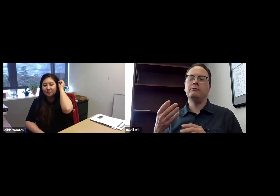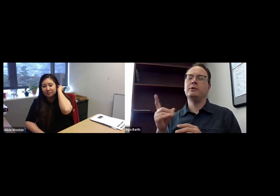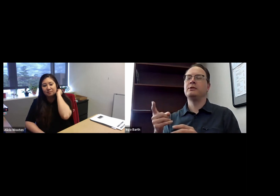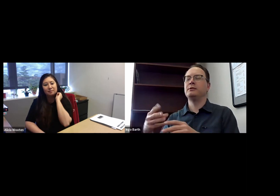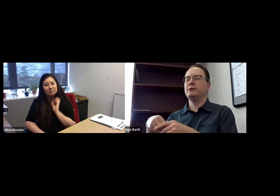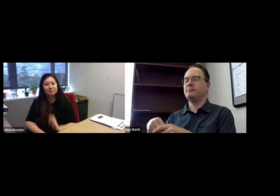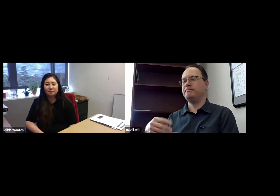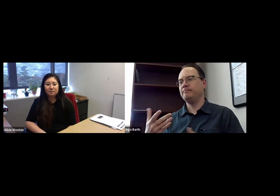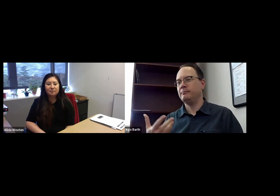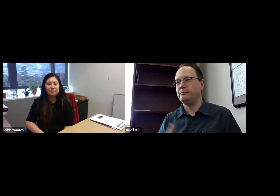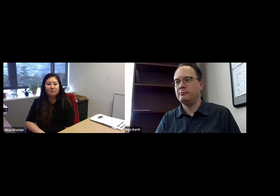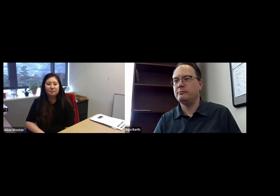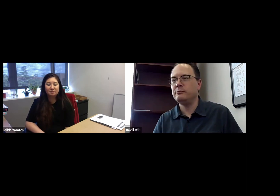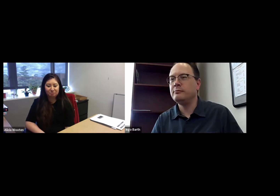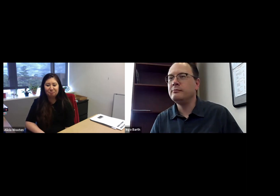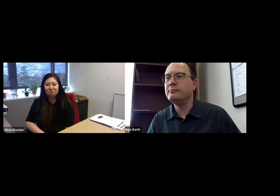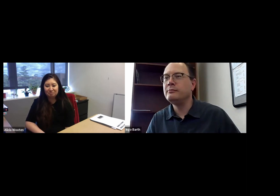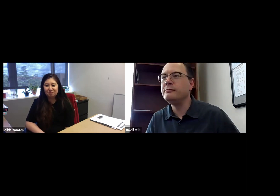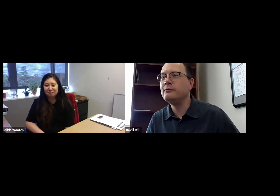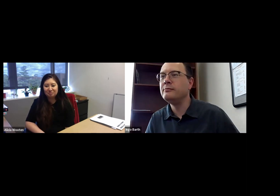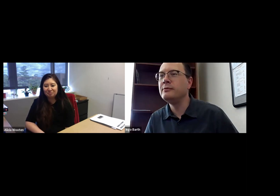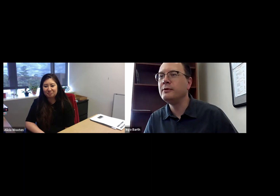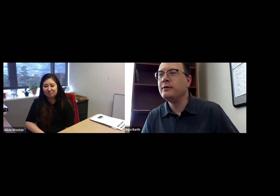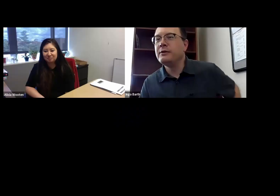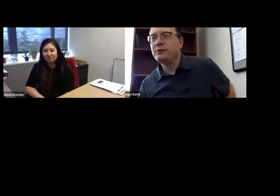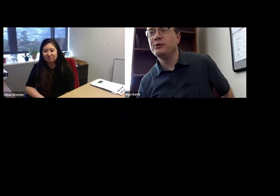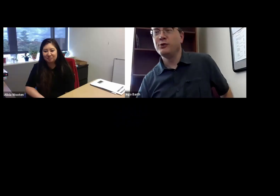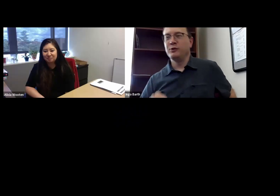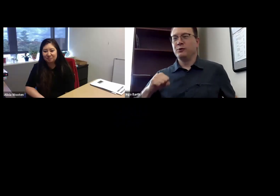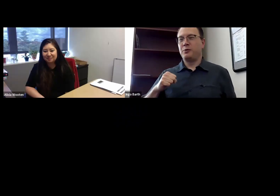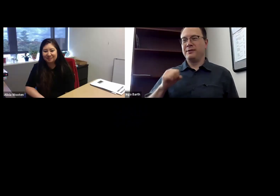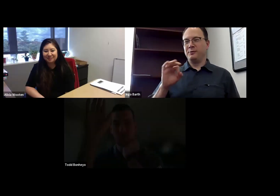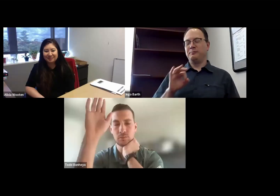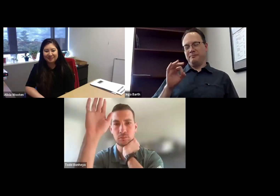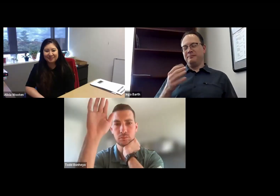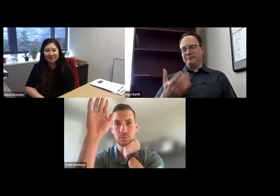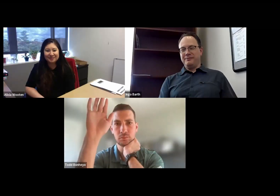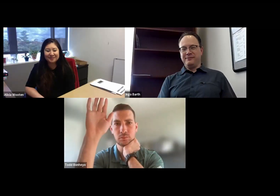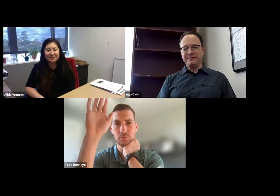end, but the others you didn't. If they Right. weren't. Okay, interesting.